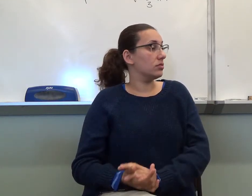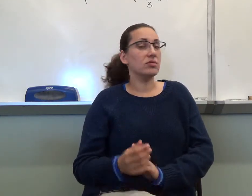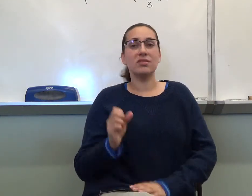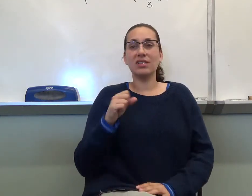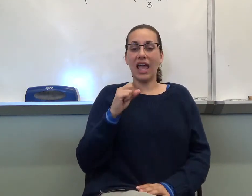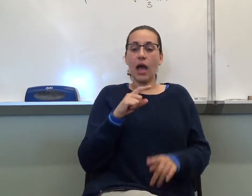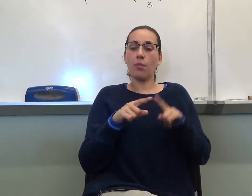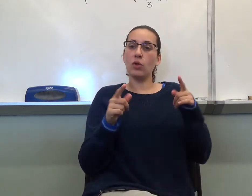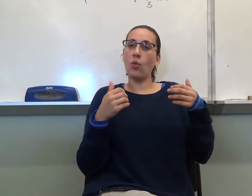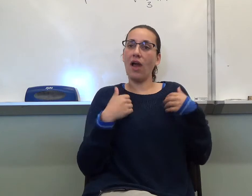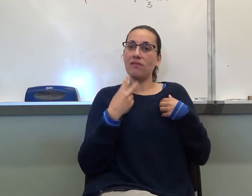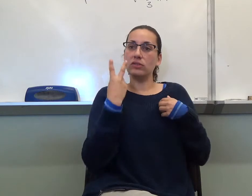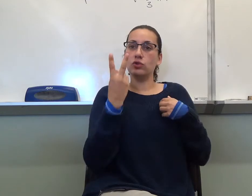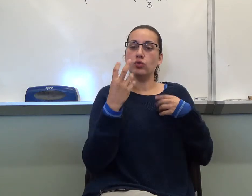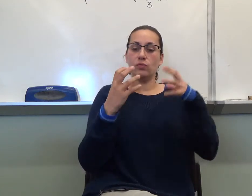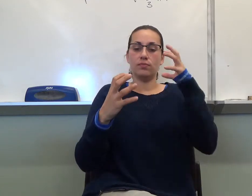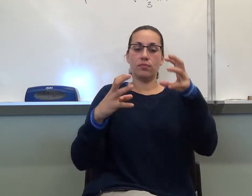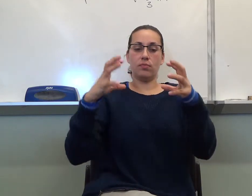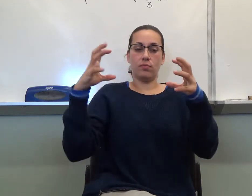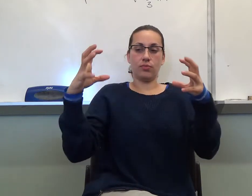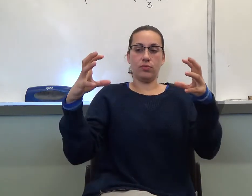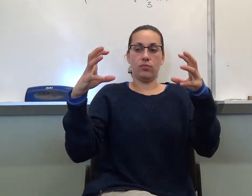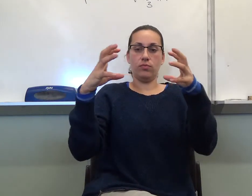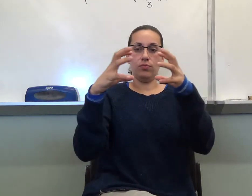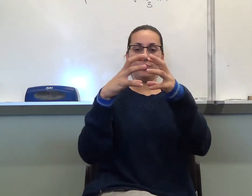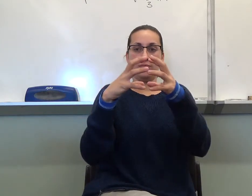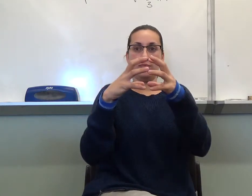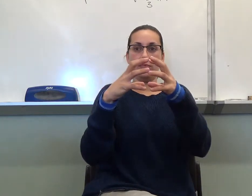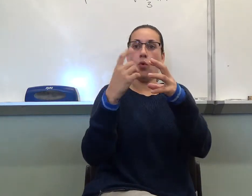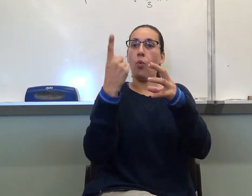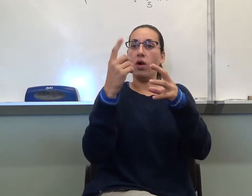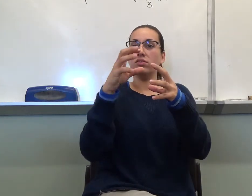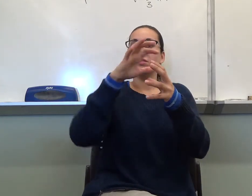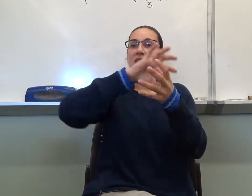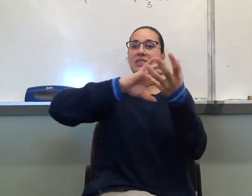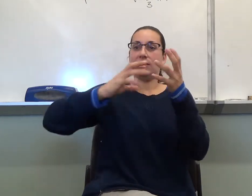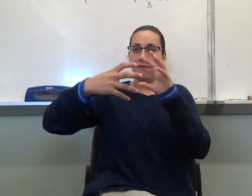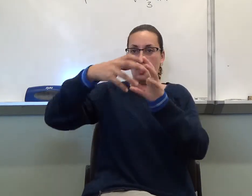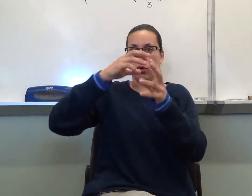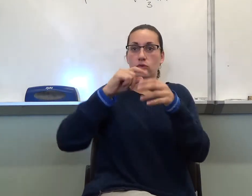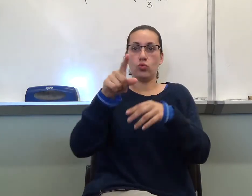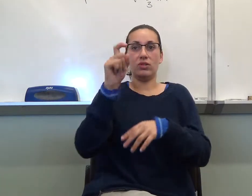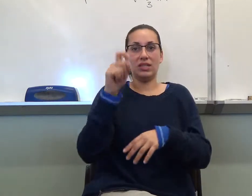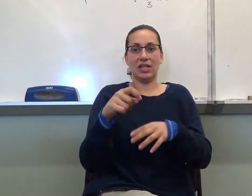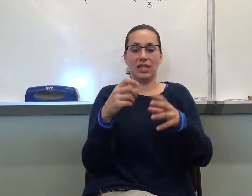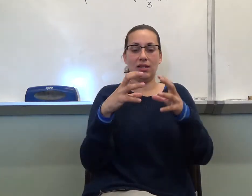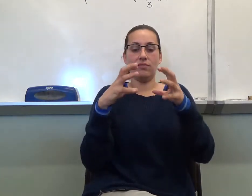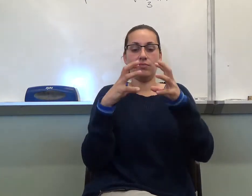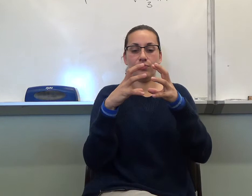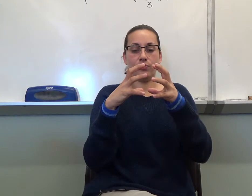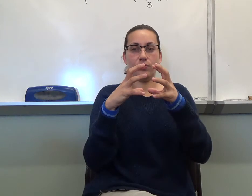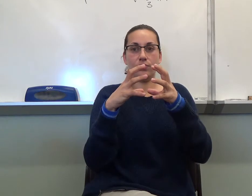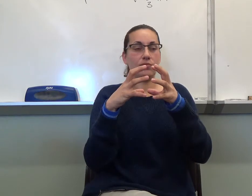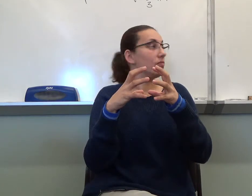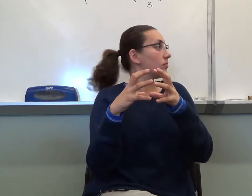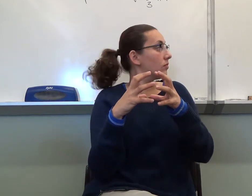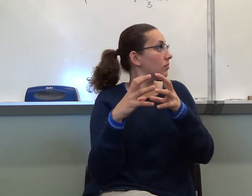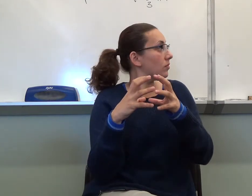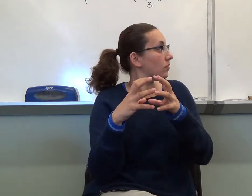hemispheres. If you take two hemispheres and put them together, you get one sphere. So all you need is the sphere formula. Yeah. And this turns out